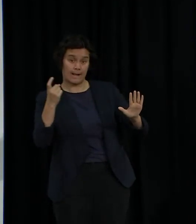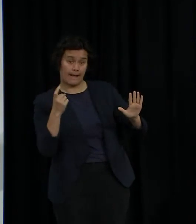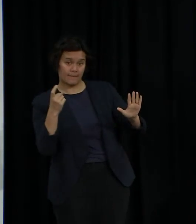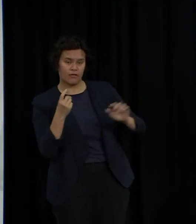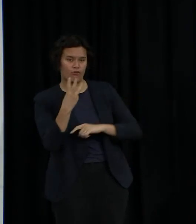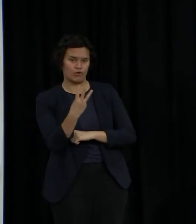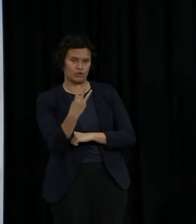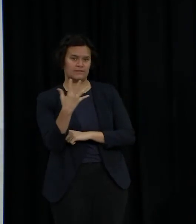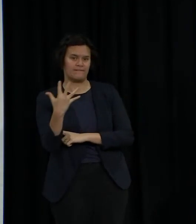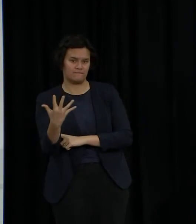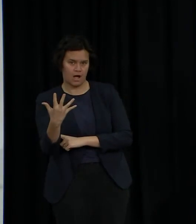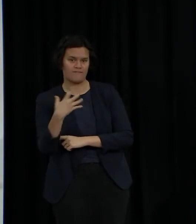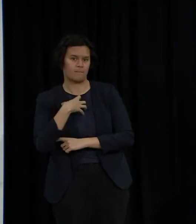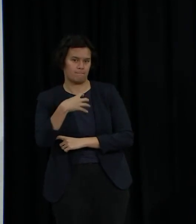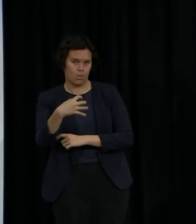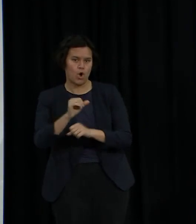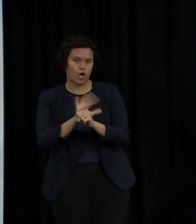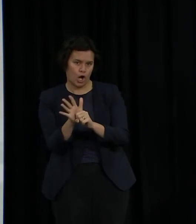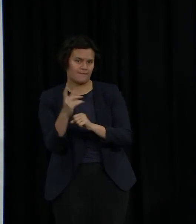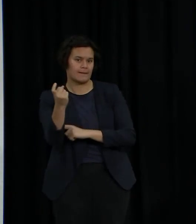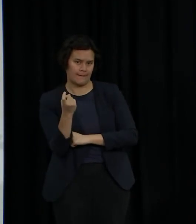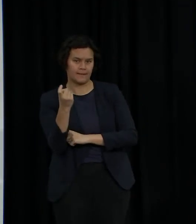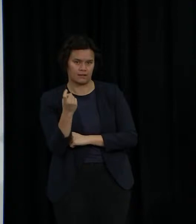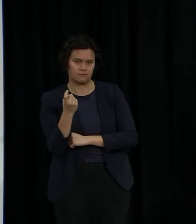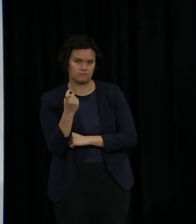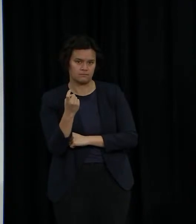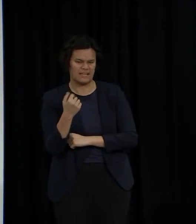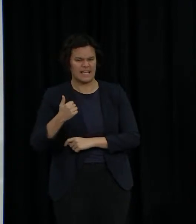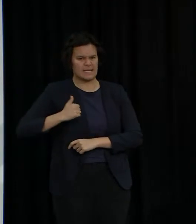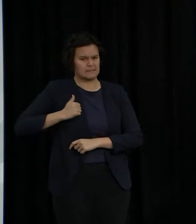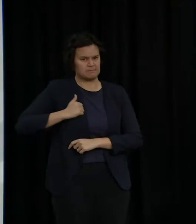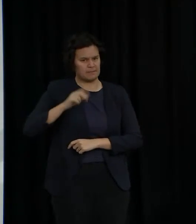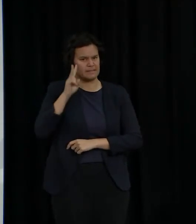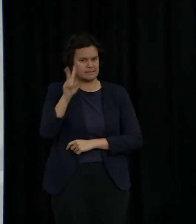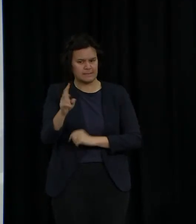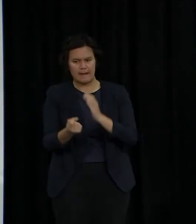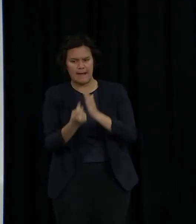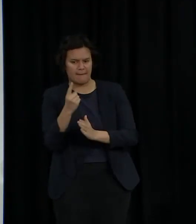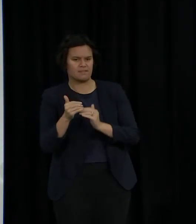we are expecting fluctuation in our daily numbers.